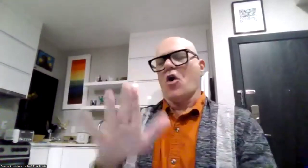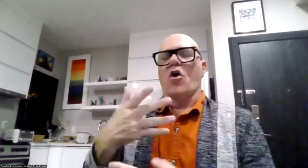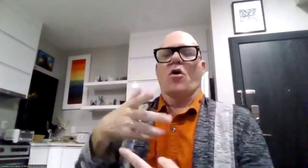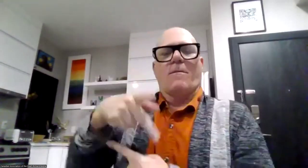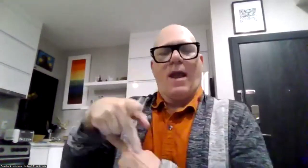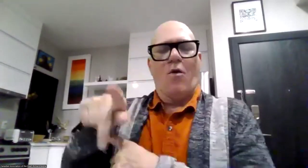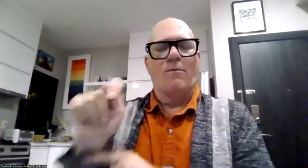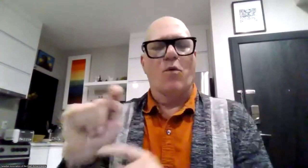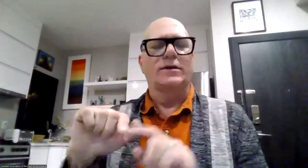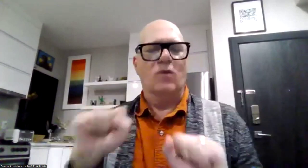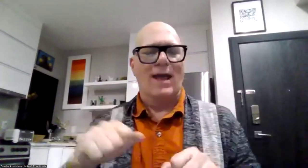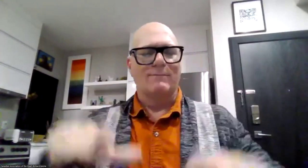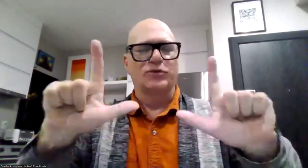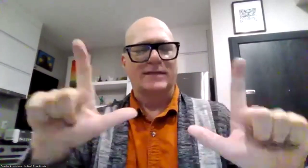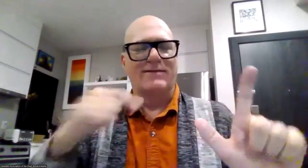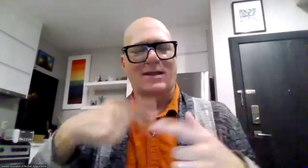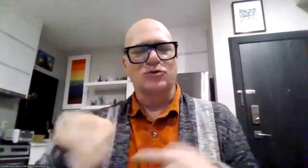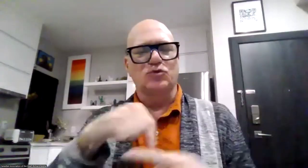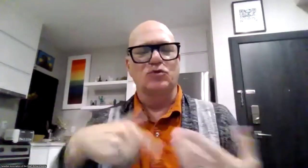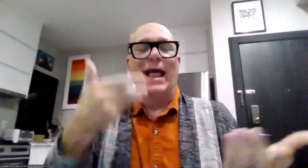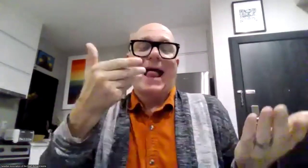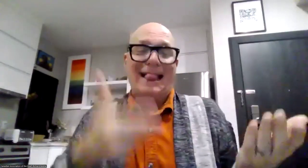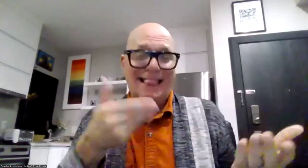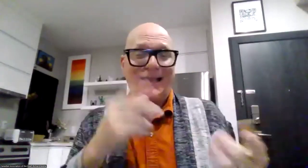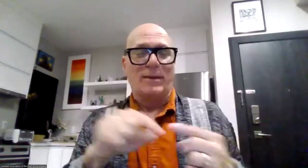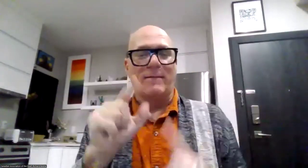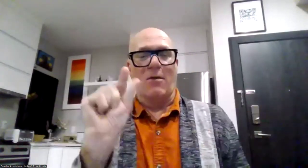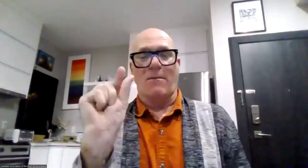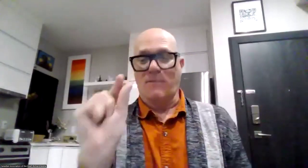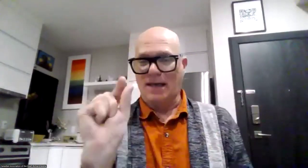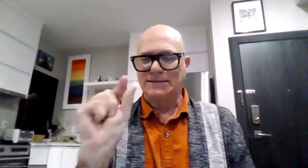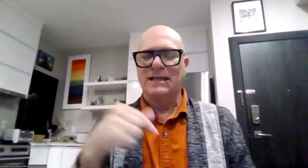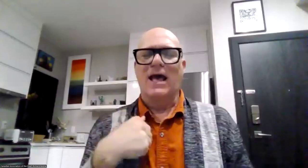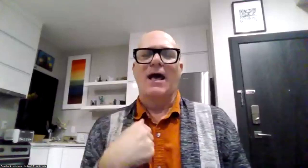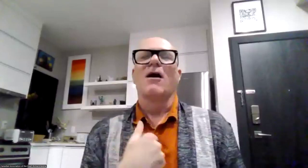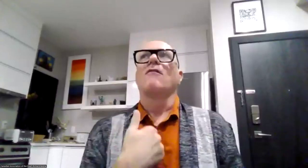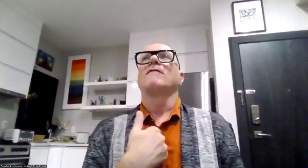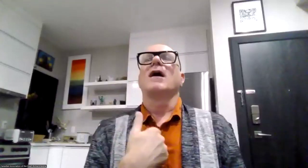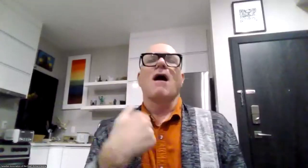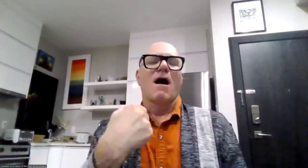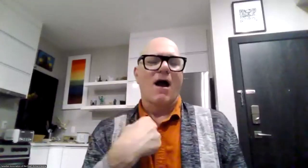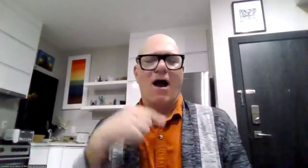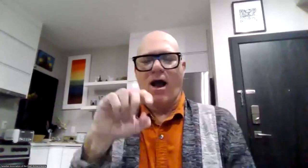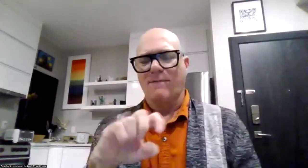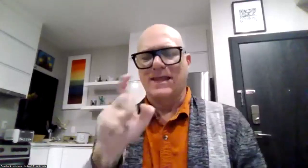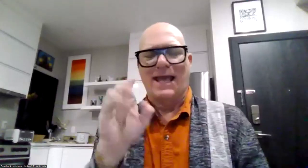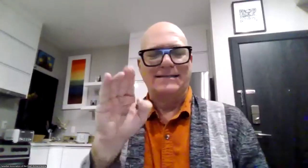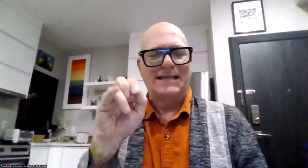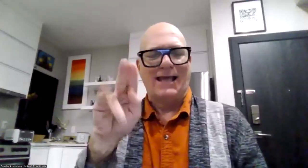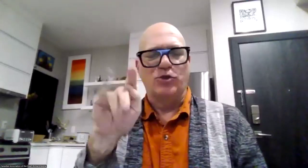to present. I have had the opportunity to look through Shauna's PowerPoint, and I also have